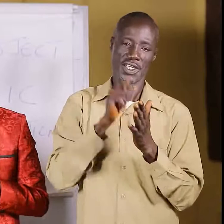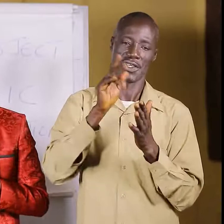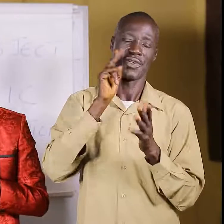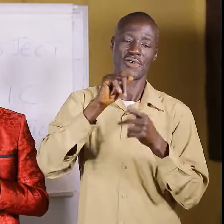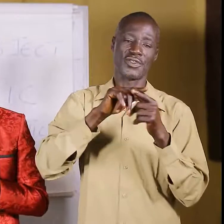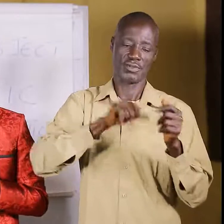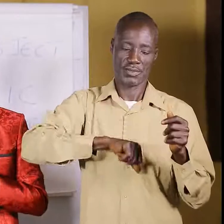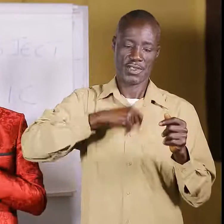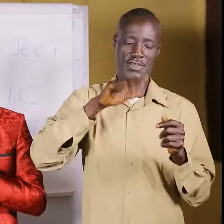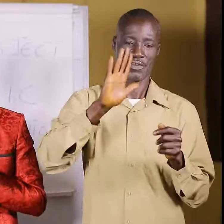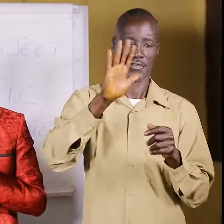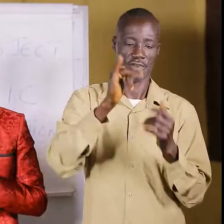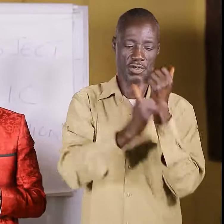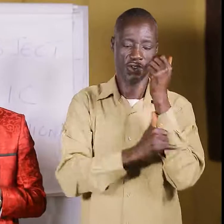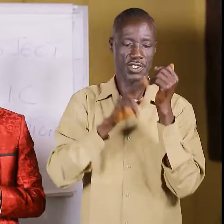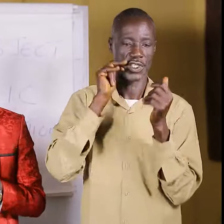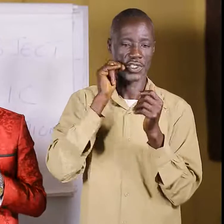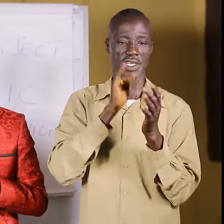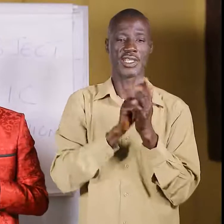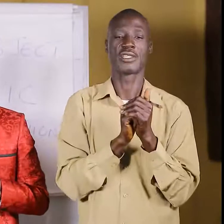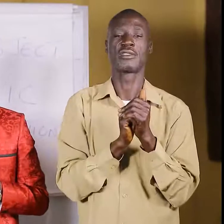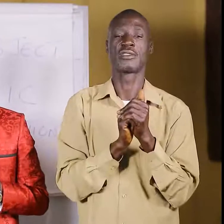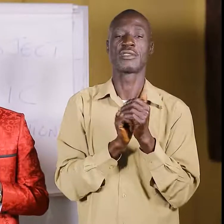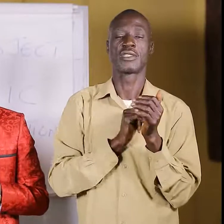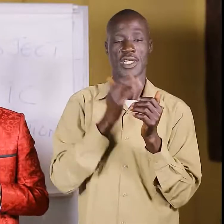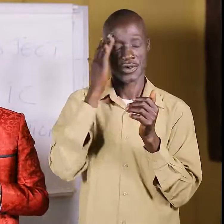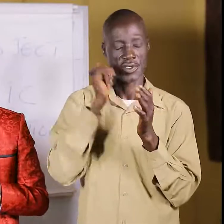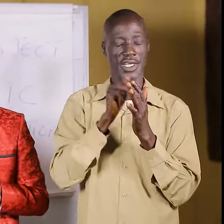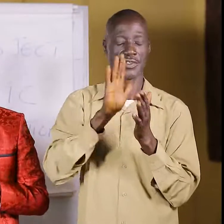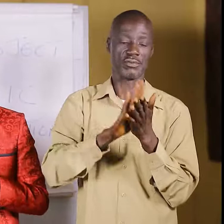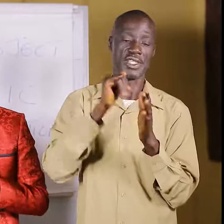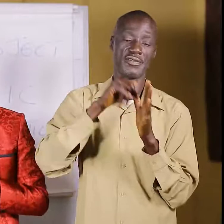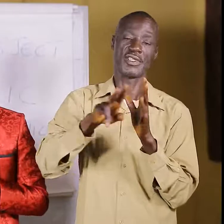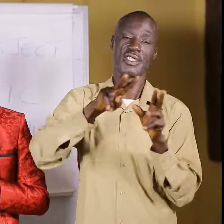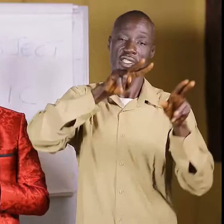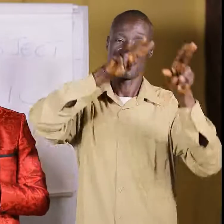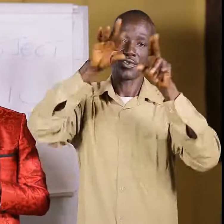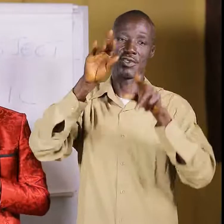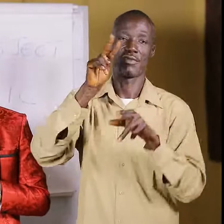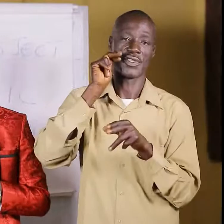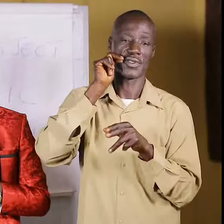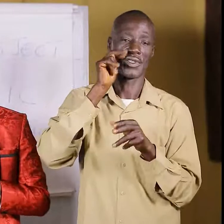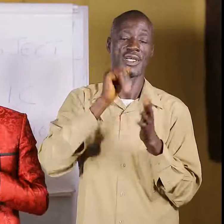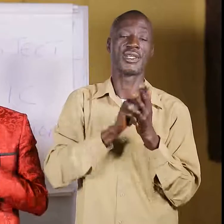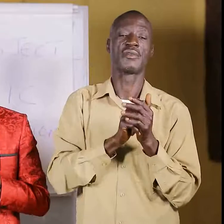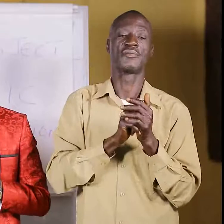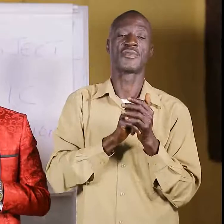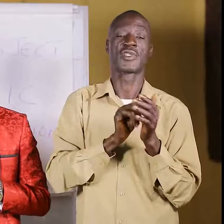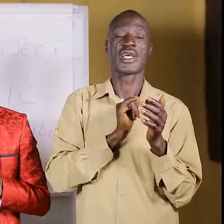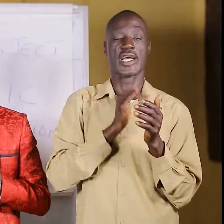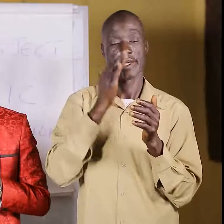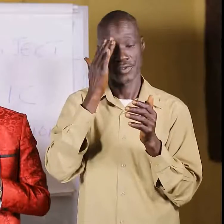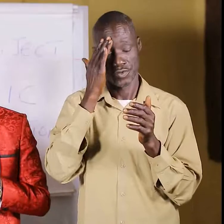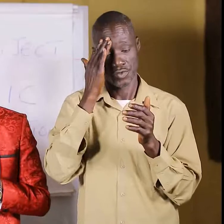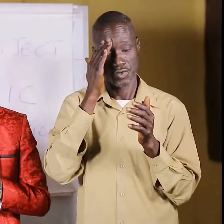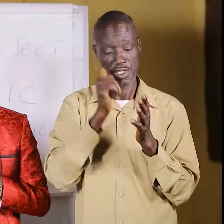of your country, Nigeria. I hope that you will believe in the vision of Nigeria. I hope that the labor of our heroes past